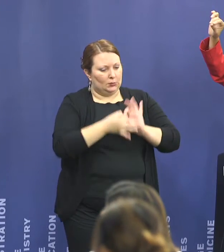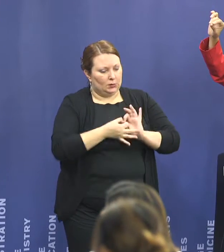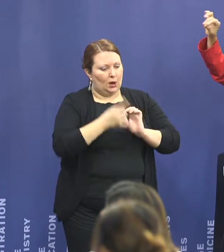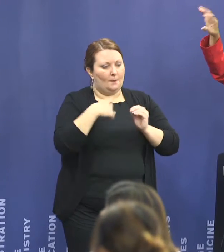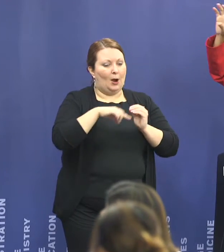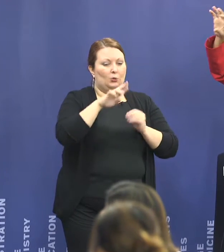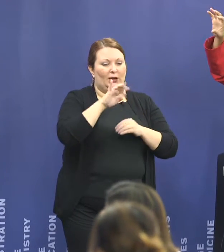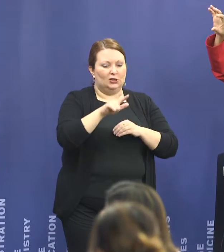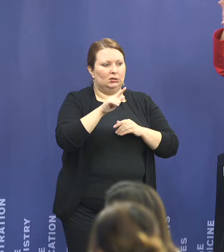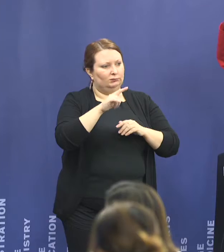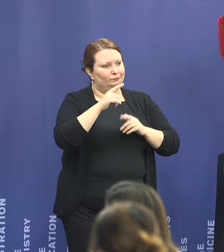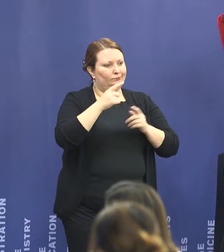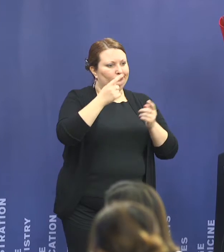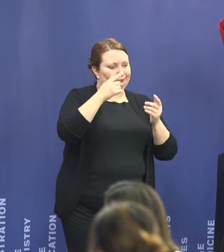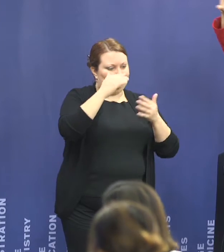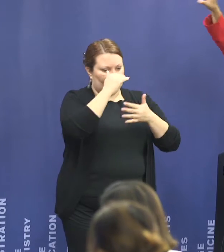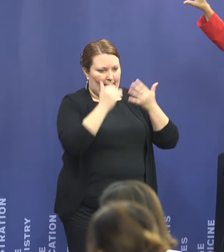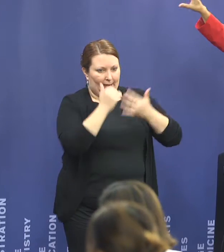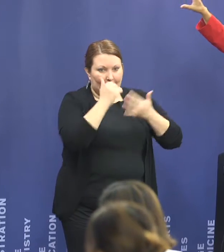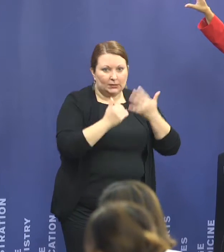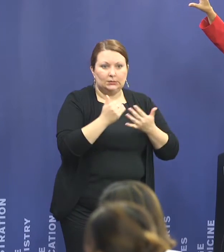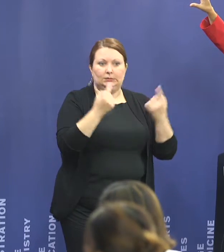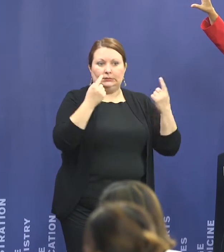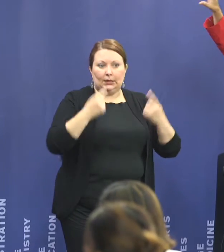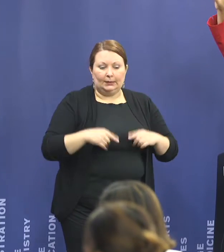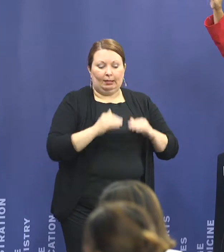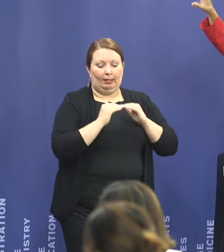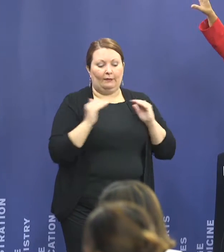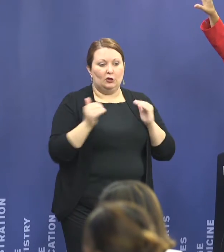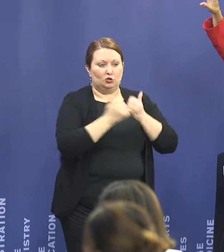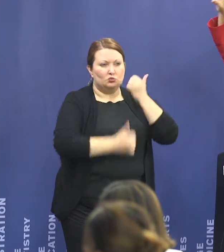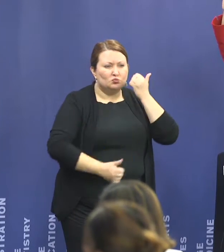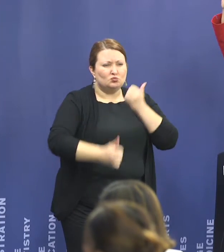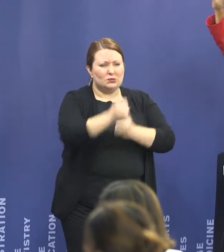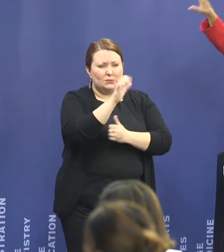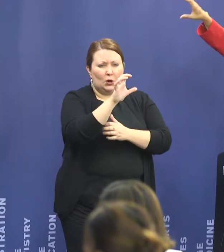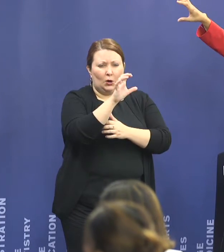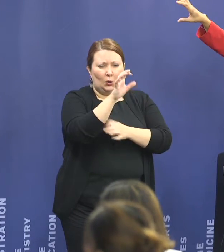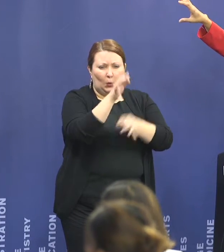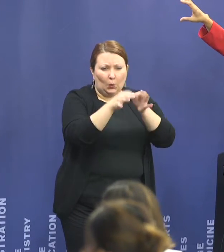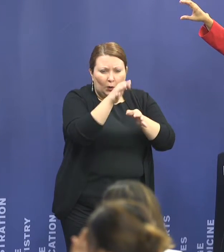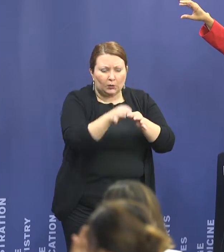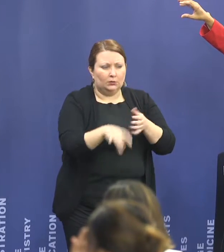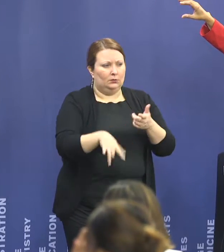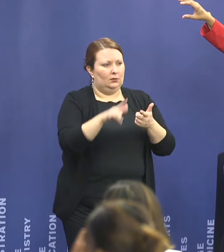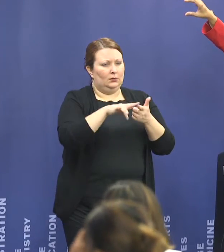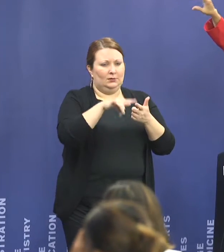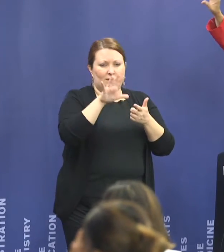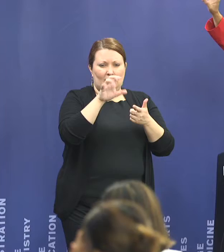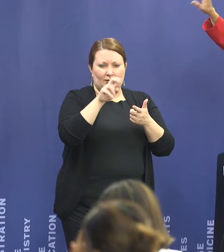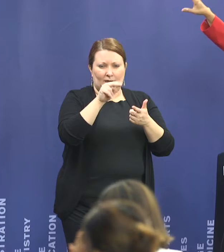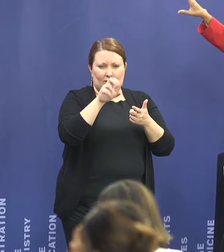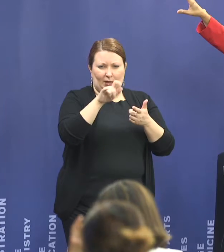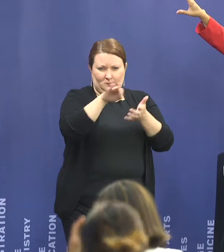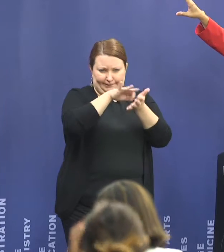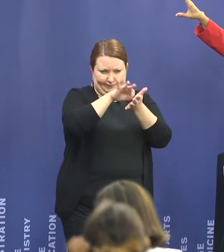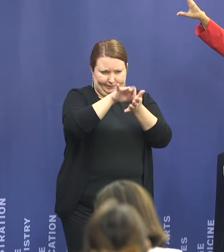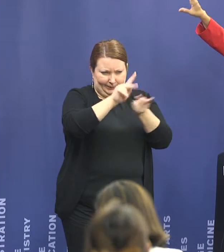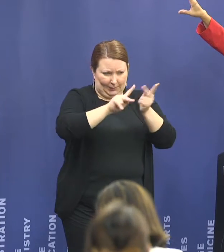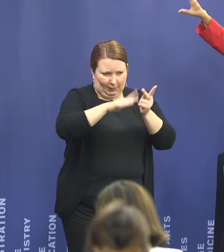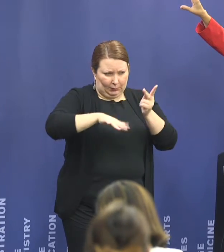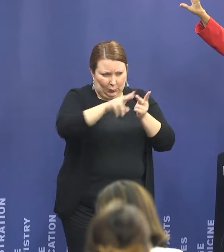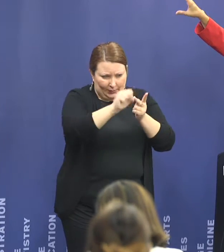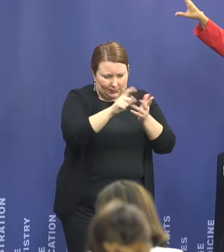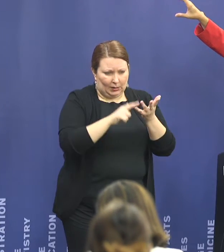of racial dynamics are occurring at the level of the Supreme Court, the census I would put in there,